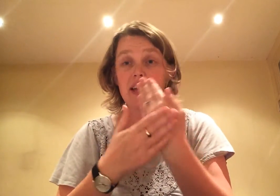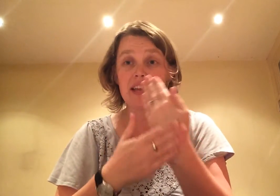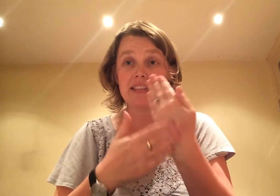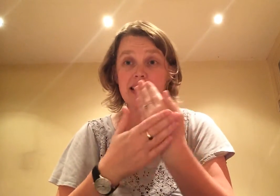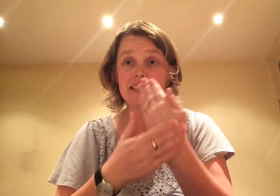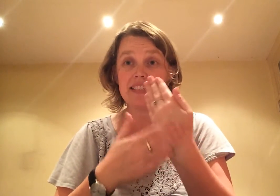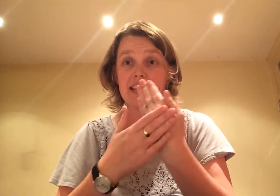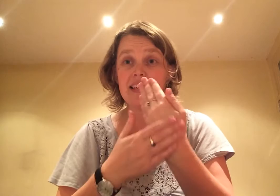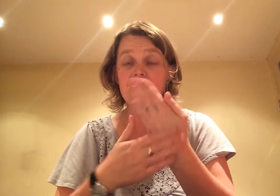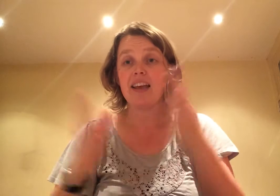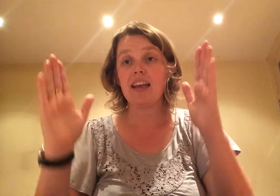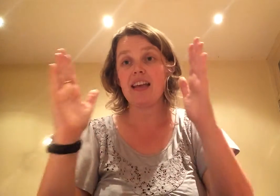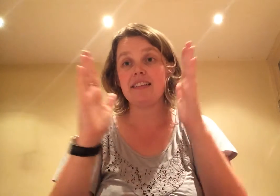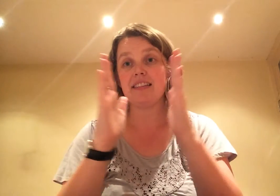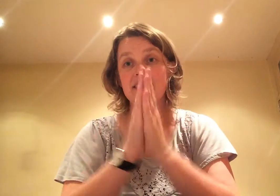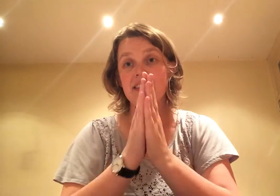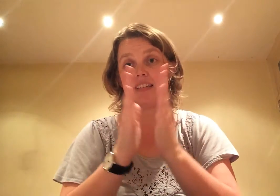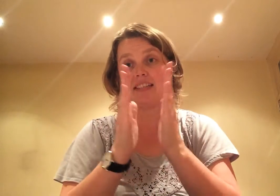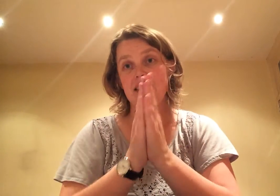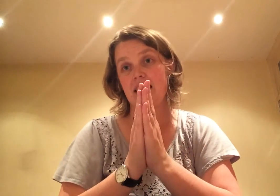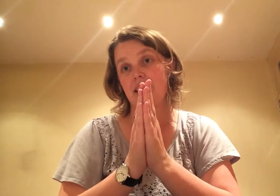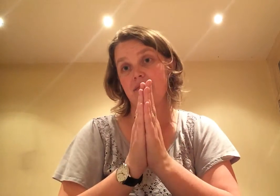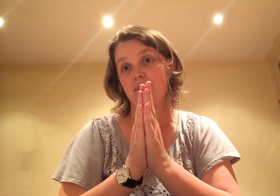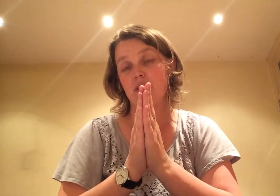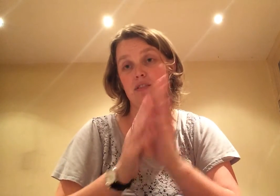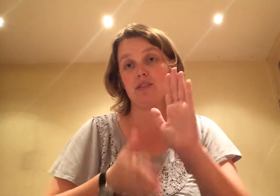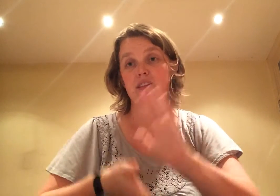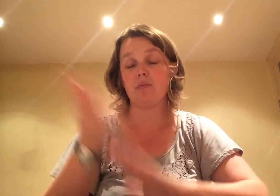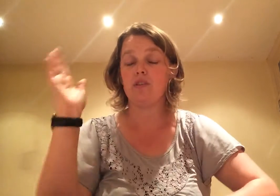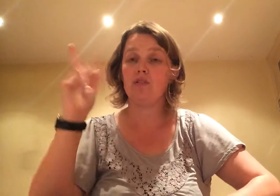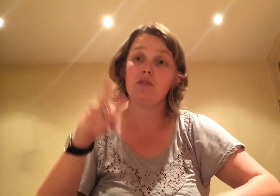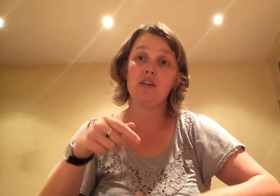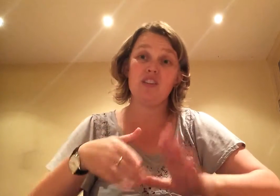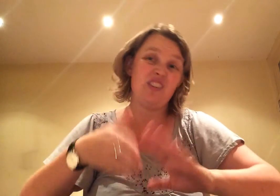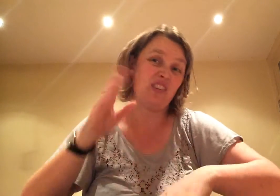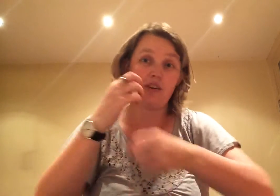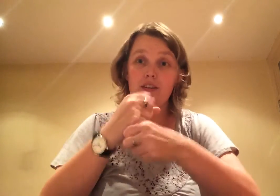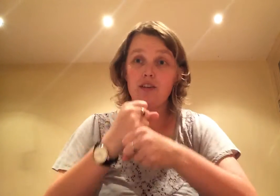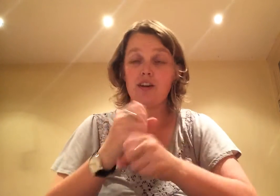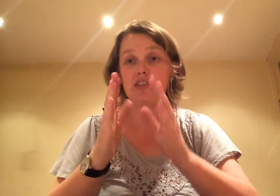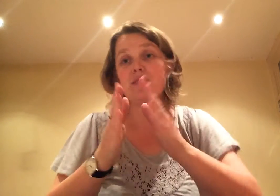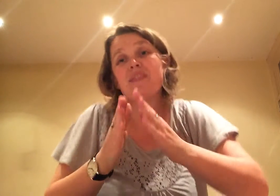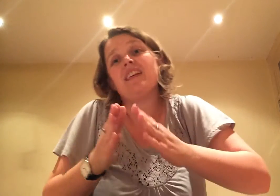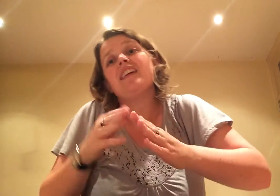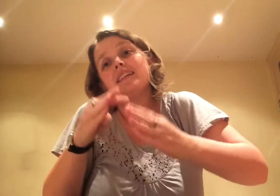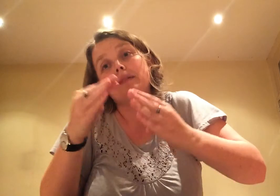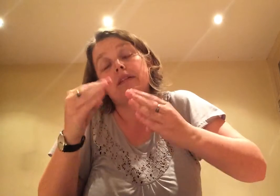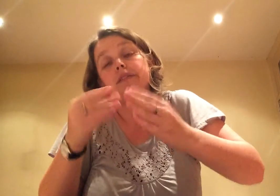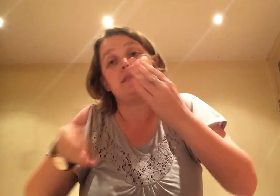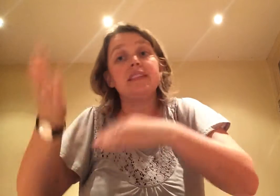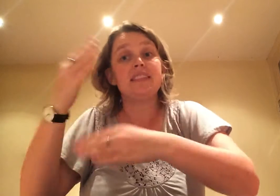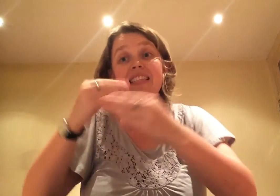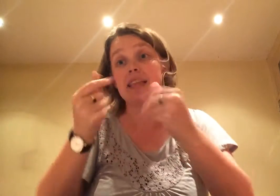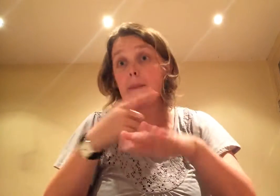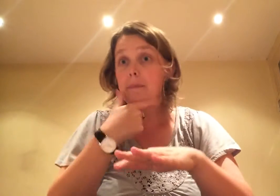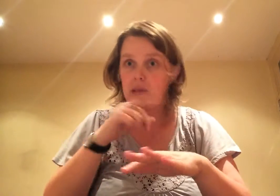hand, Saturday, and Sunday, because that's when you go to church. You know, some people